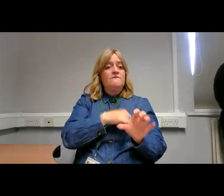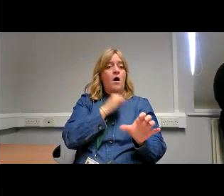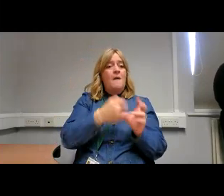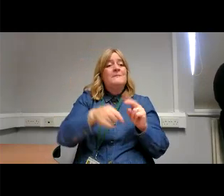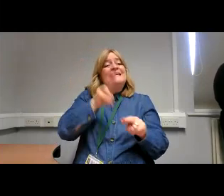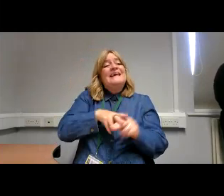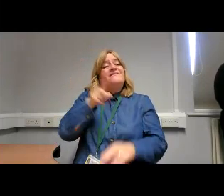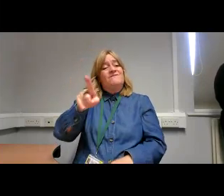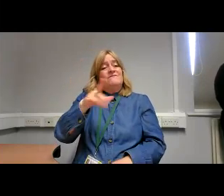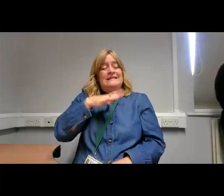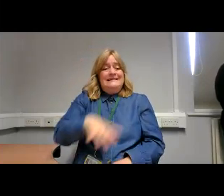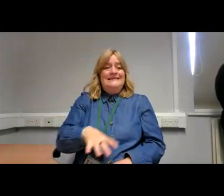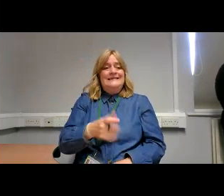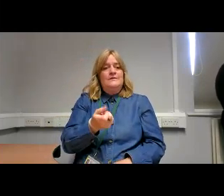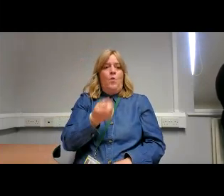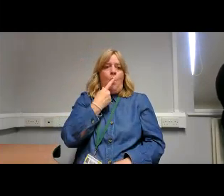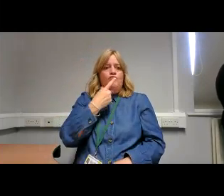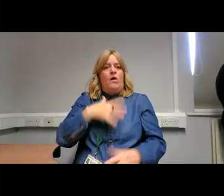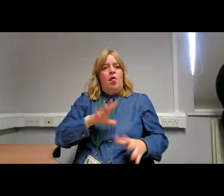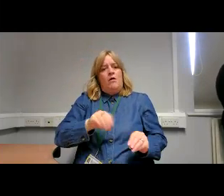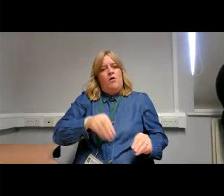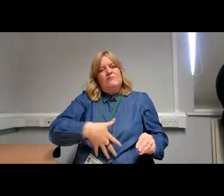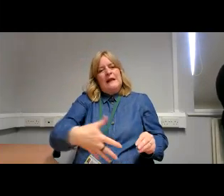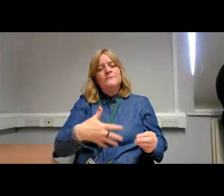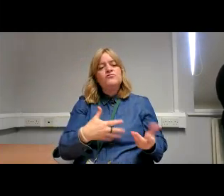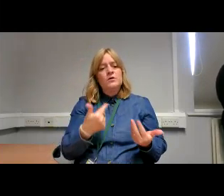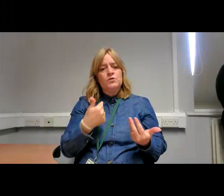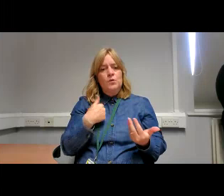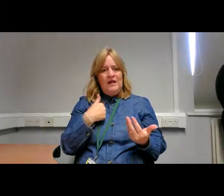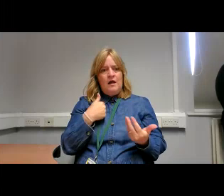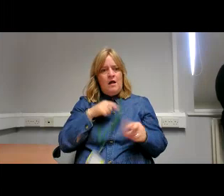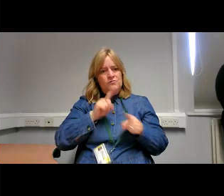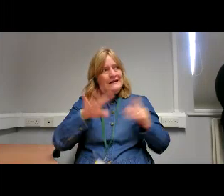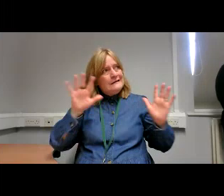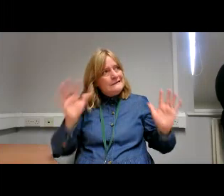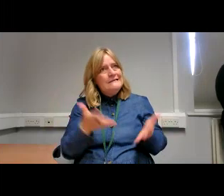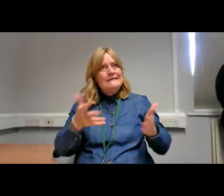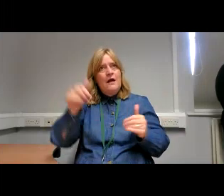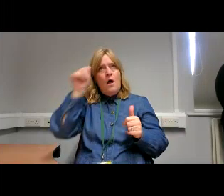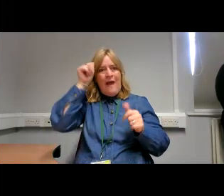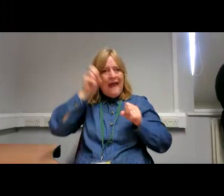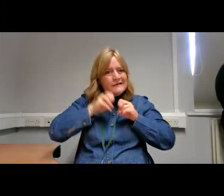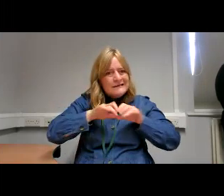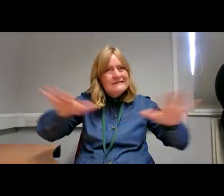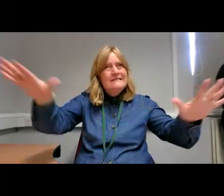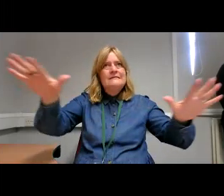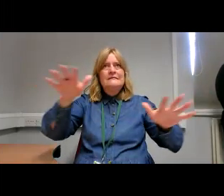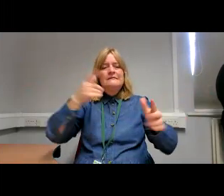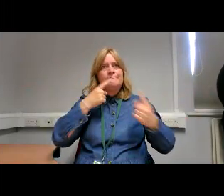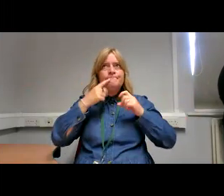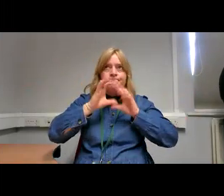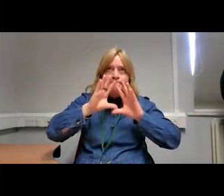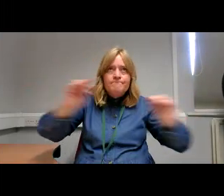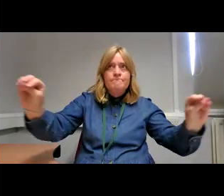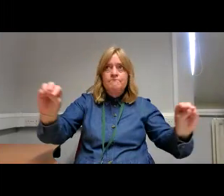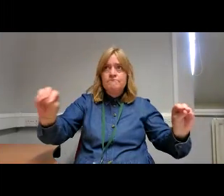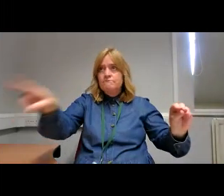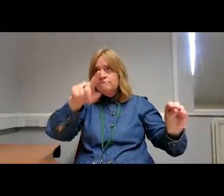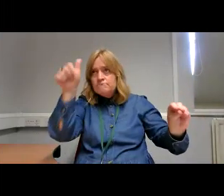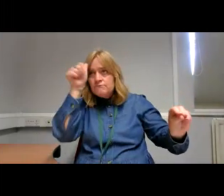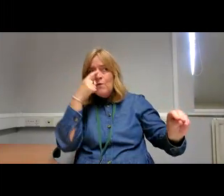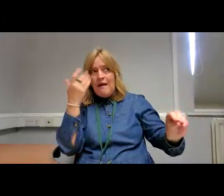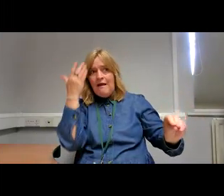oral contraception. So we're doing a lot of work around trying to increase awareness of that and ensuring that people know that they can